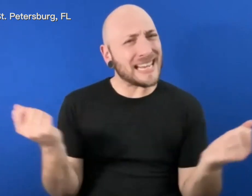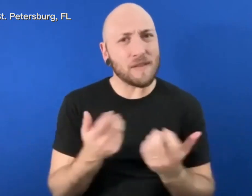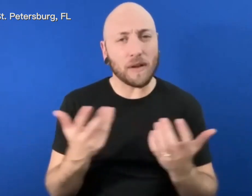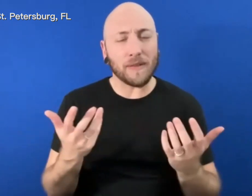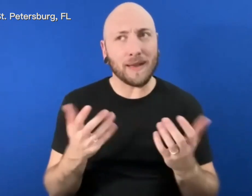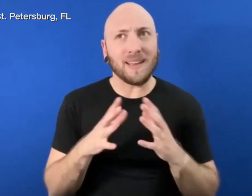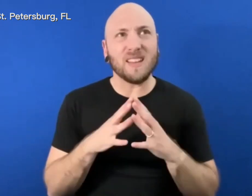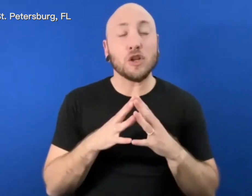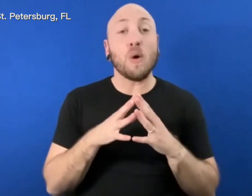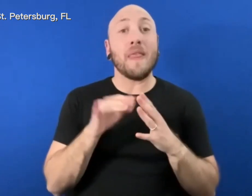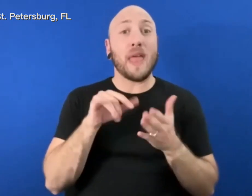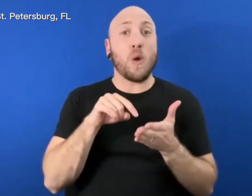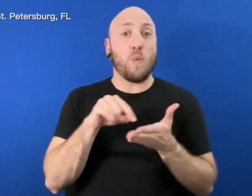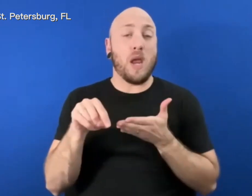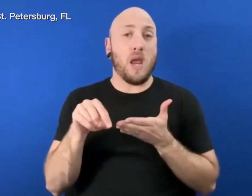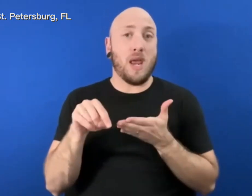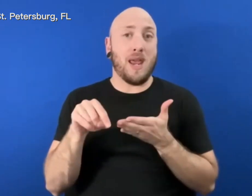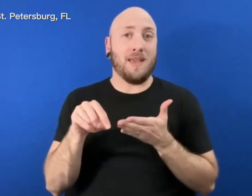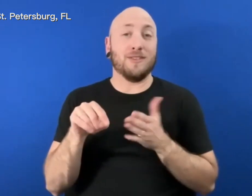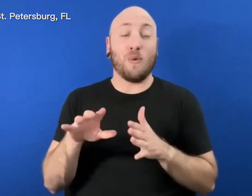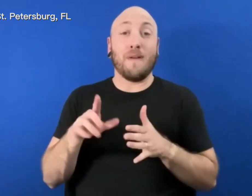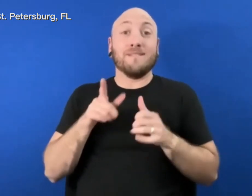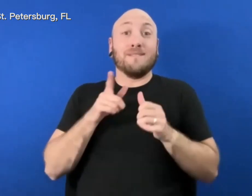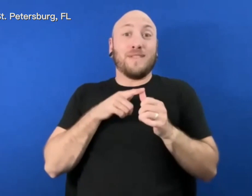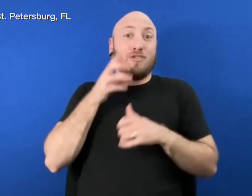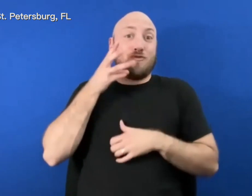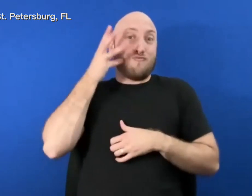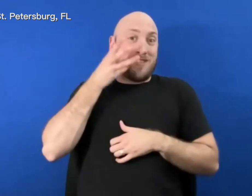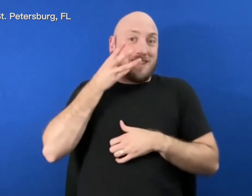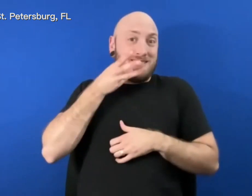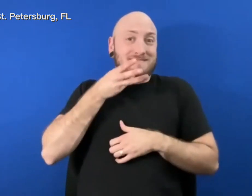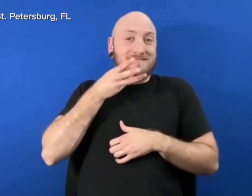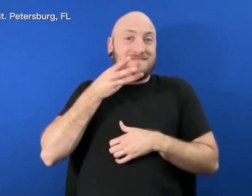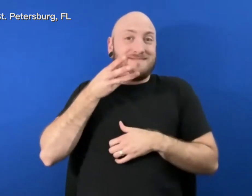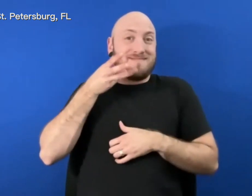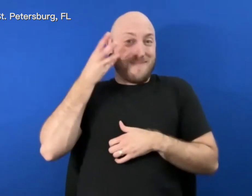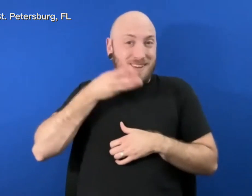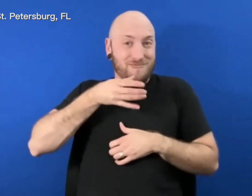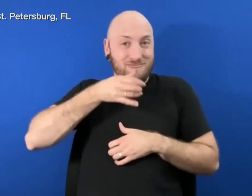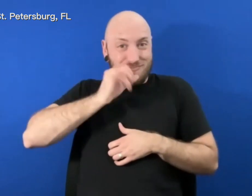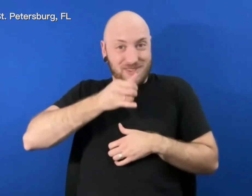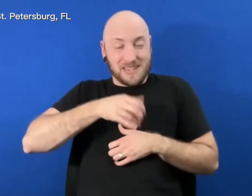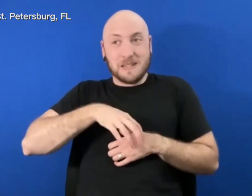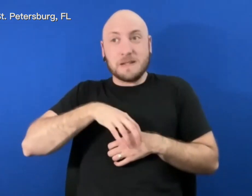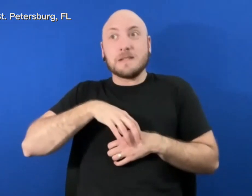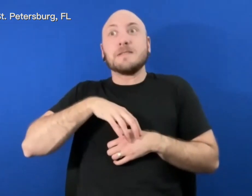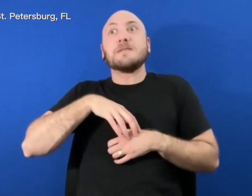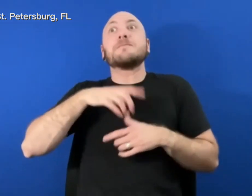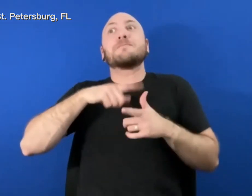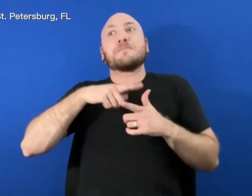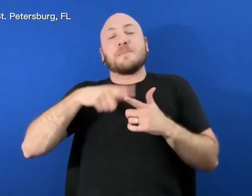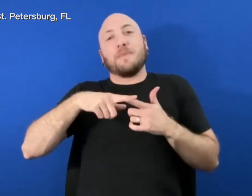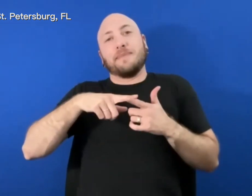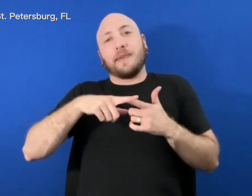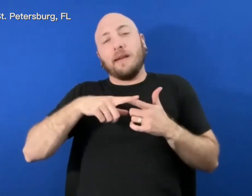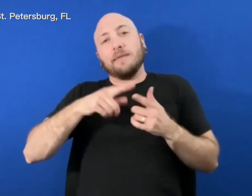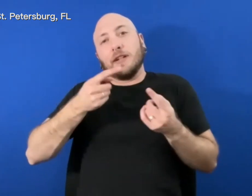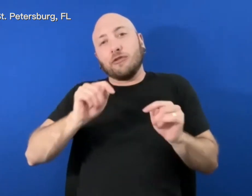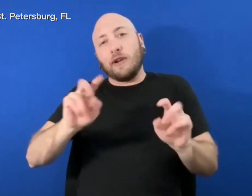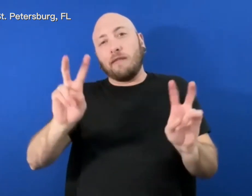I started experimenting with like dried goods, you know, with some flour substances and stuff like that. And you know, my